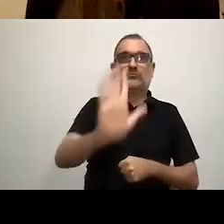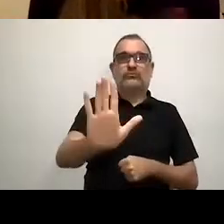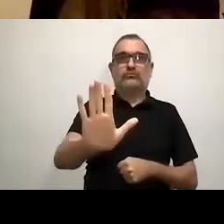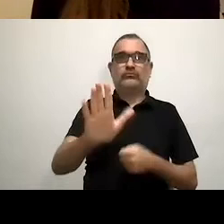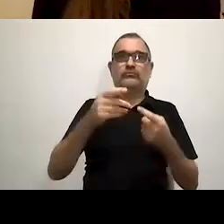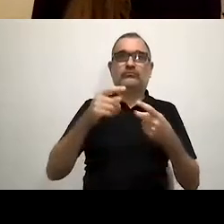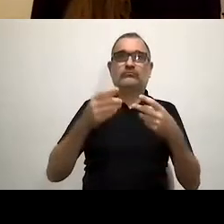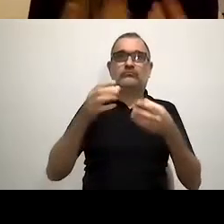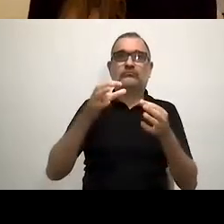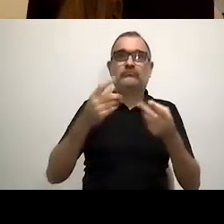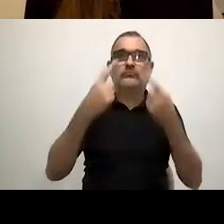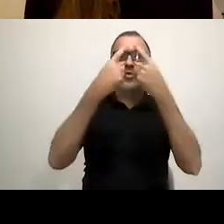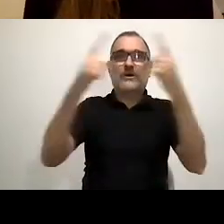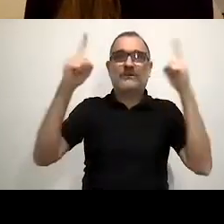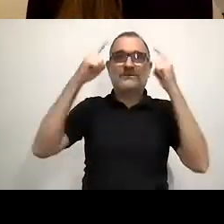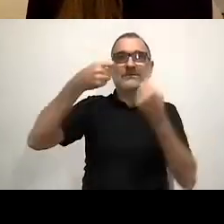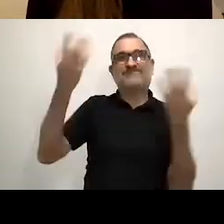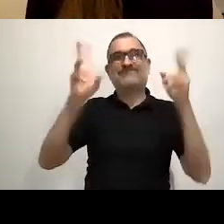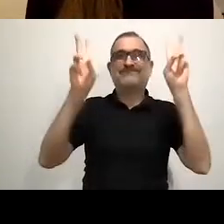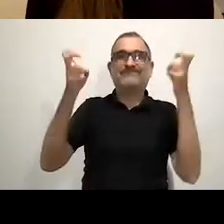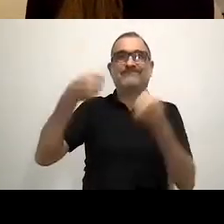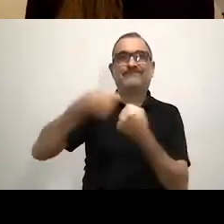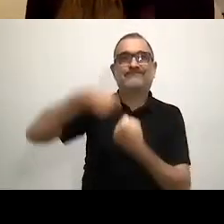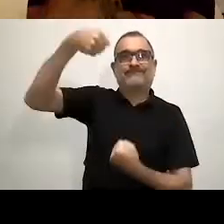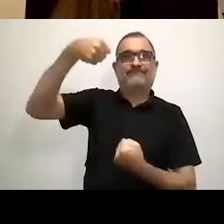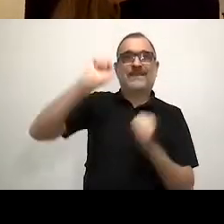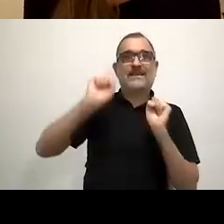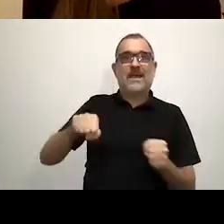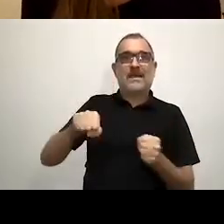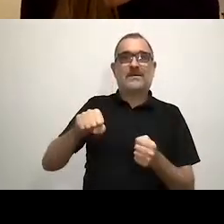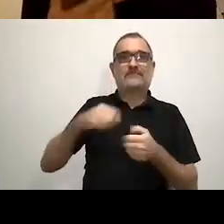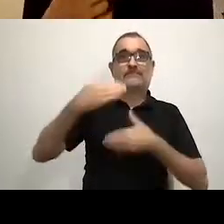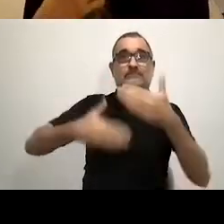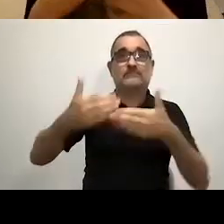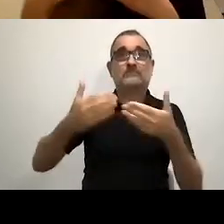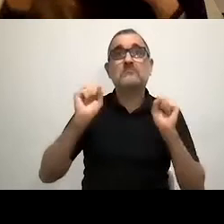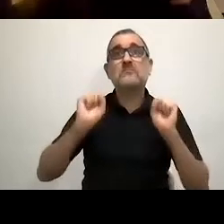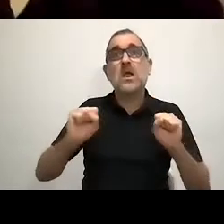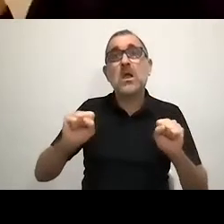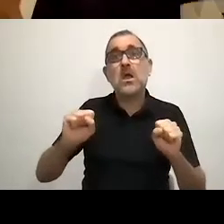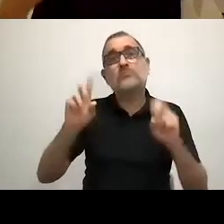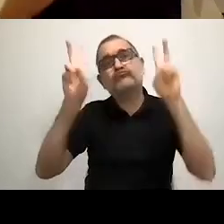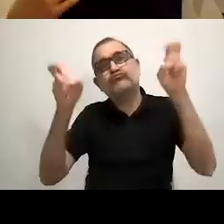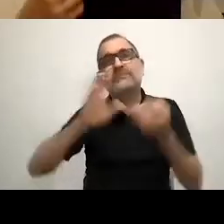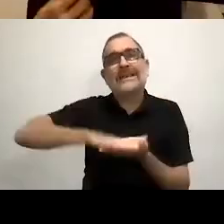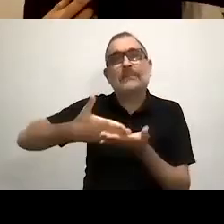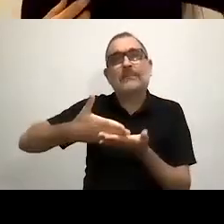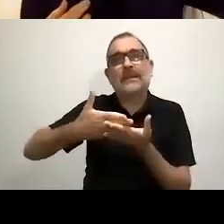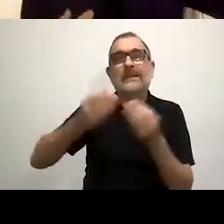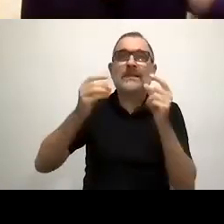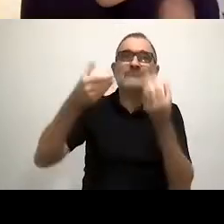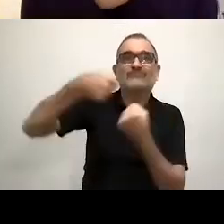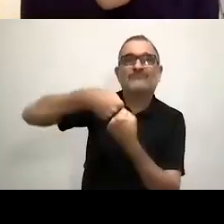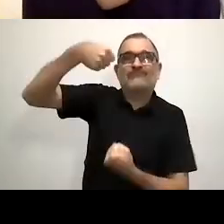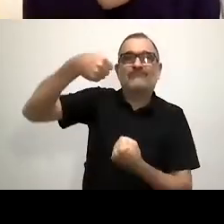a field such as interpreting, although that's not required. Number three,